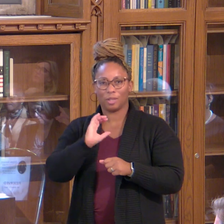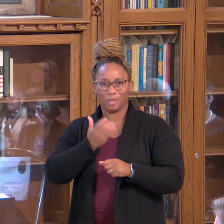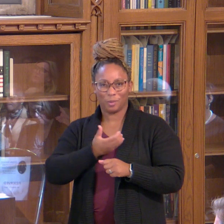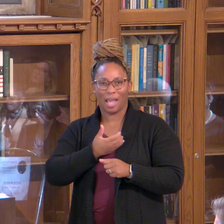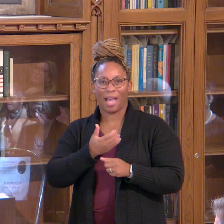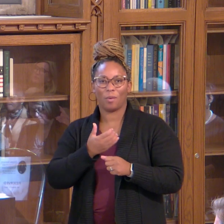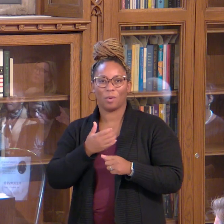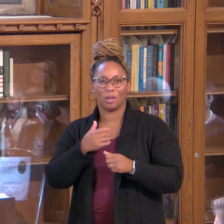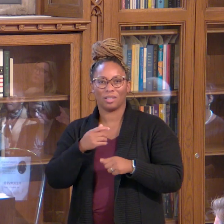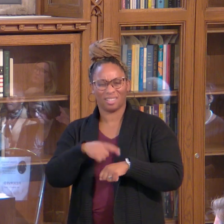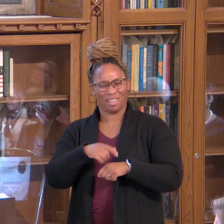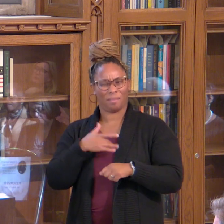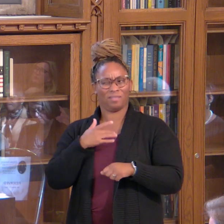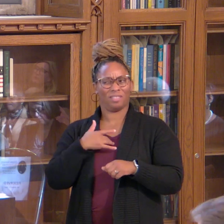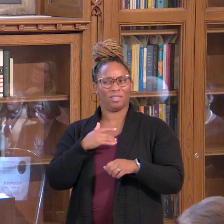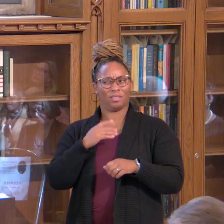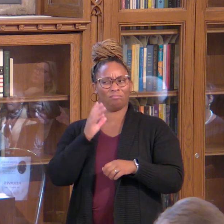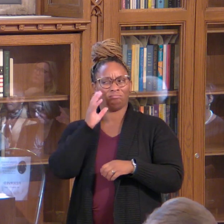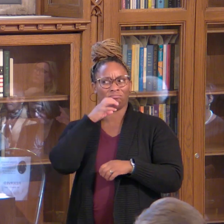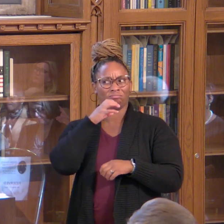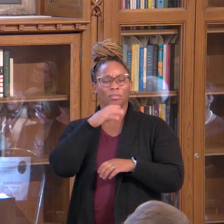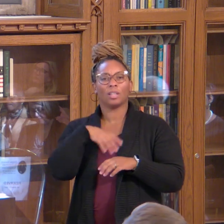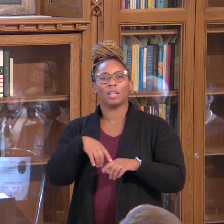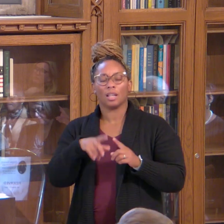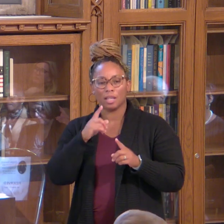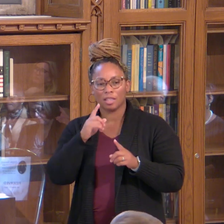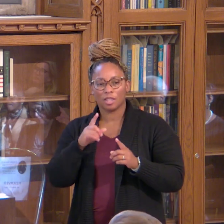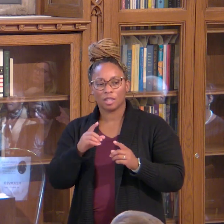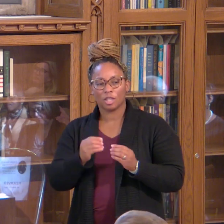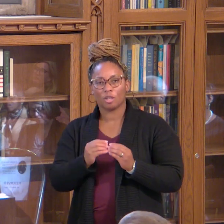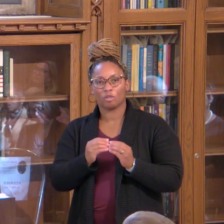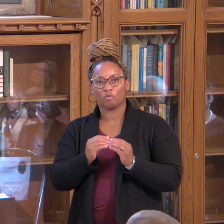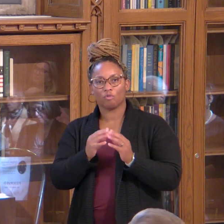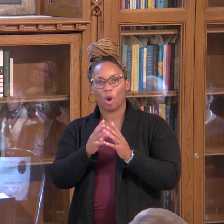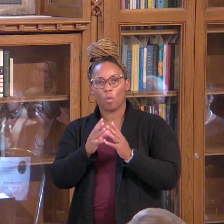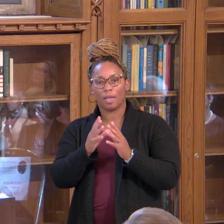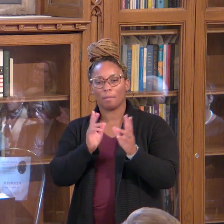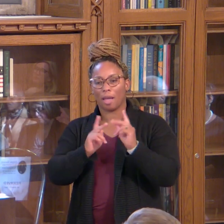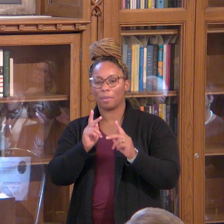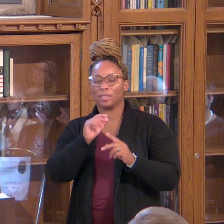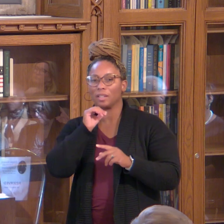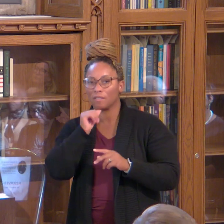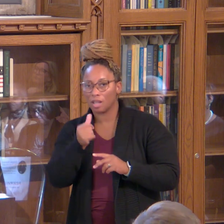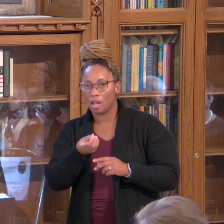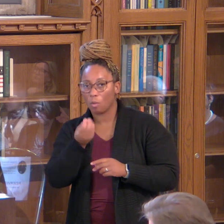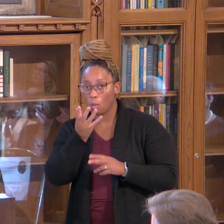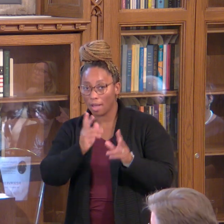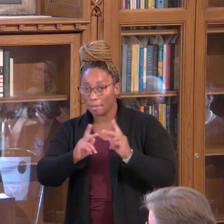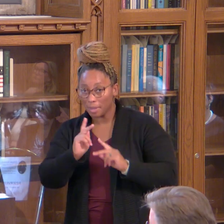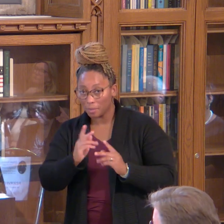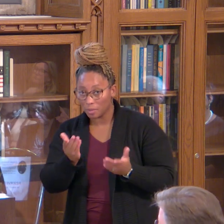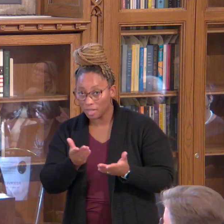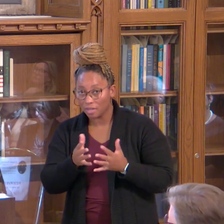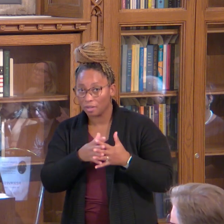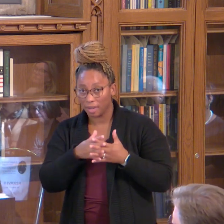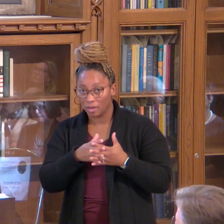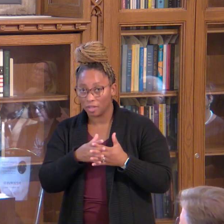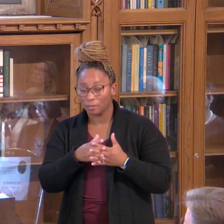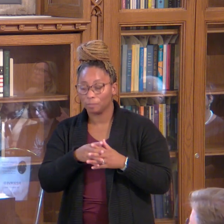time because when he talks about the growing population of non-white people in America this is what